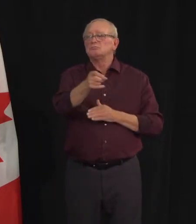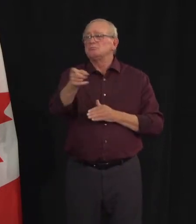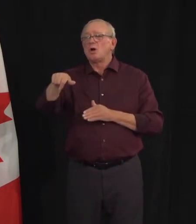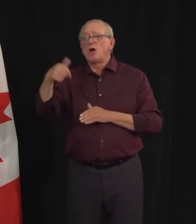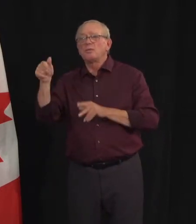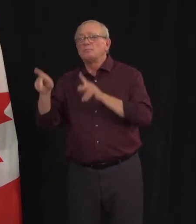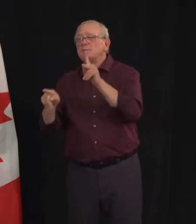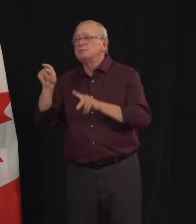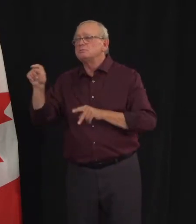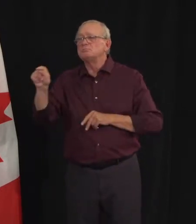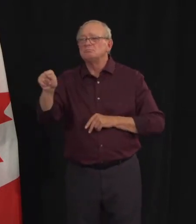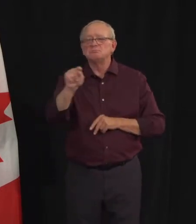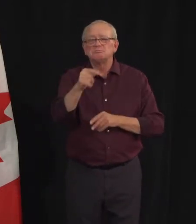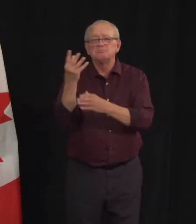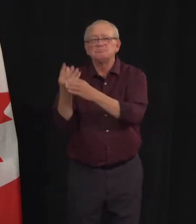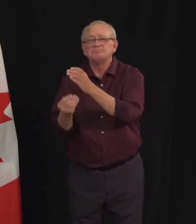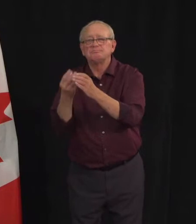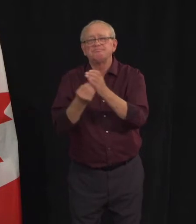now.